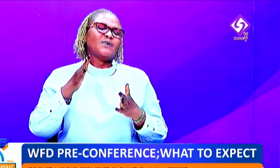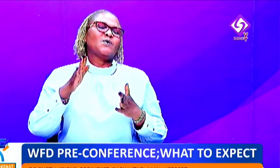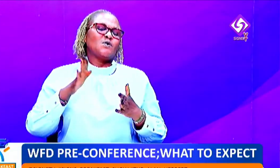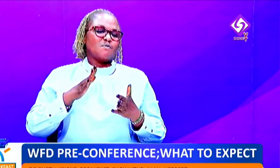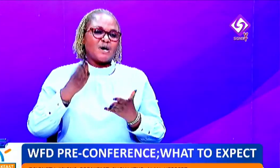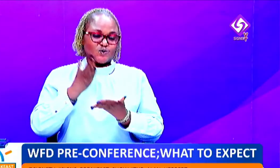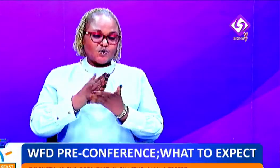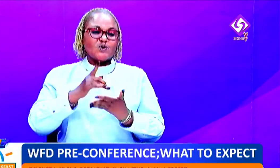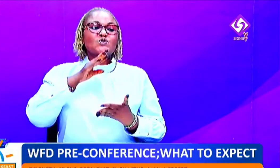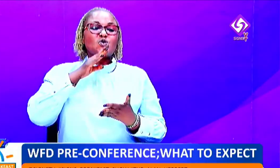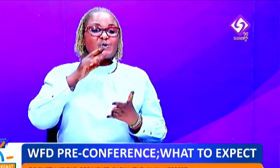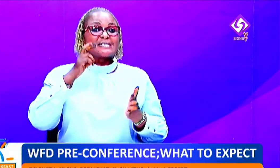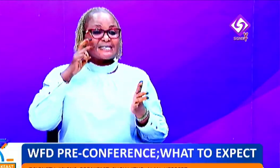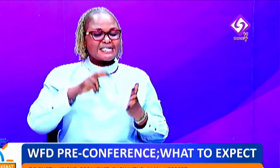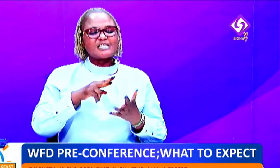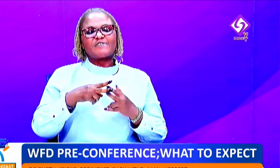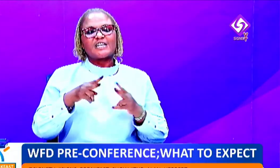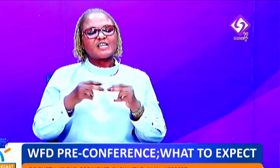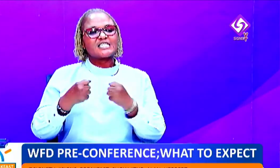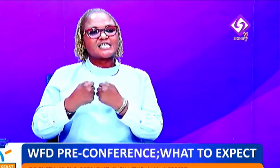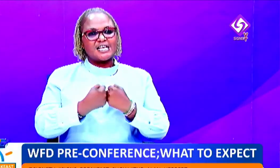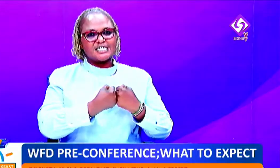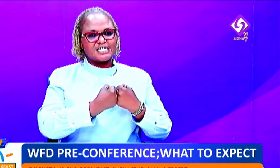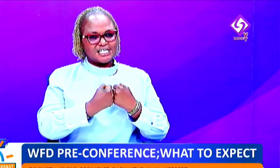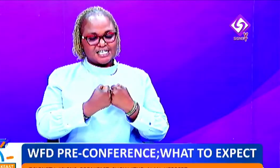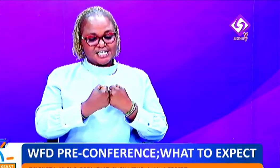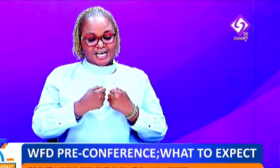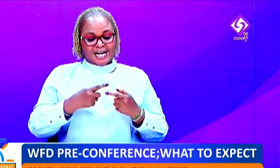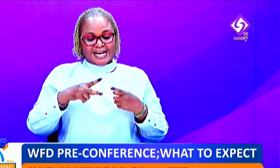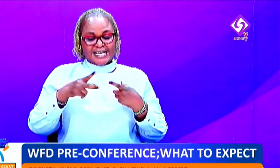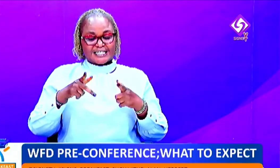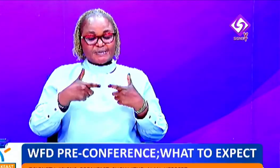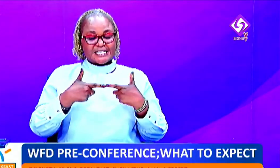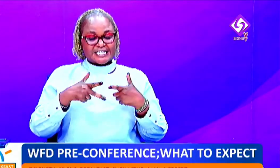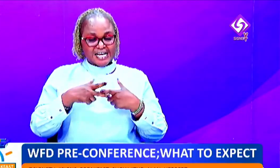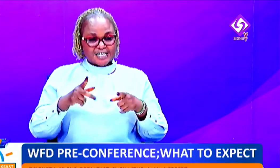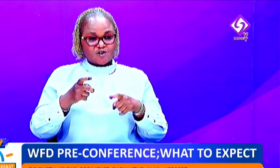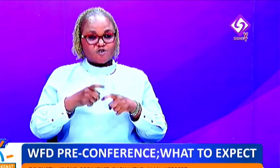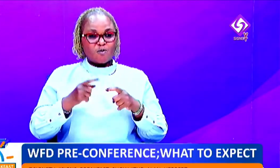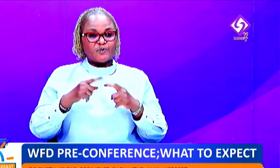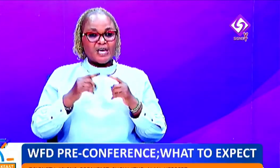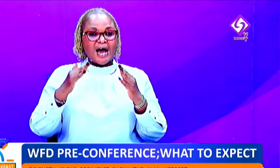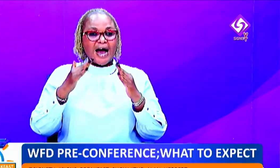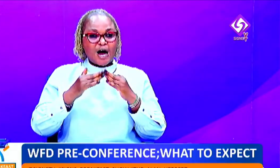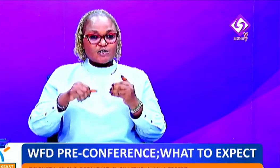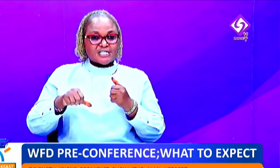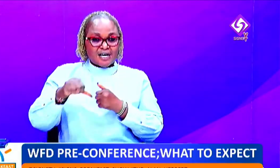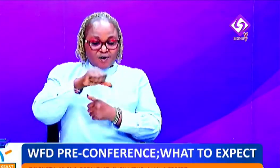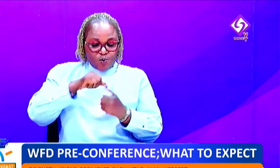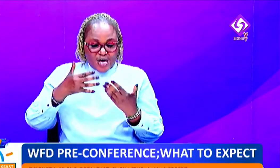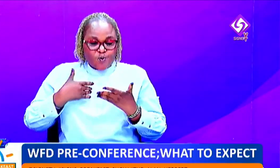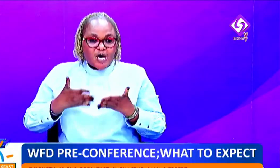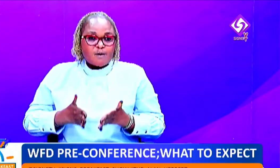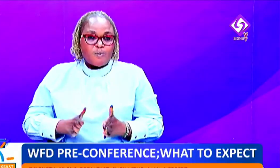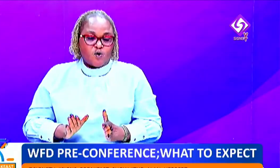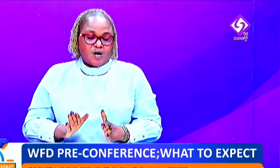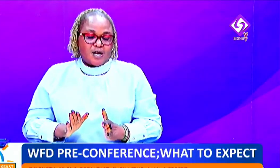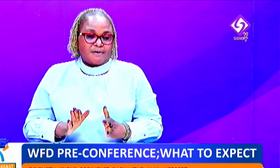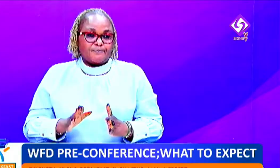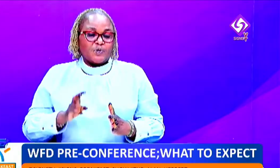Okay, the life of a deaf woman. It's very difficult for us to be seen. Let me start from the household where we are born